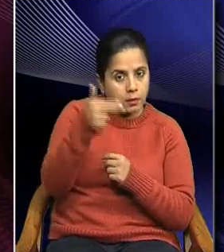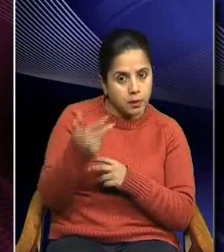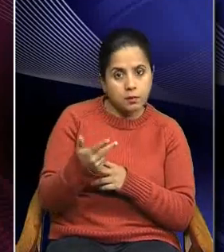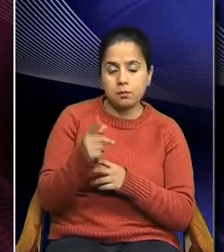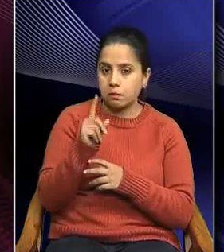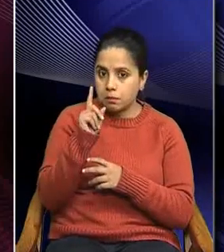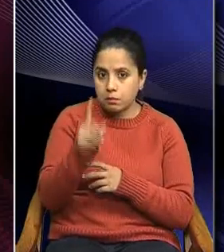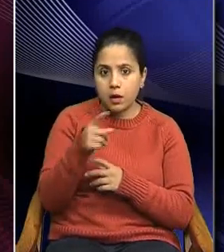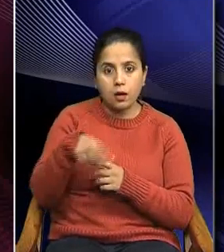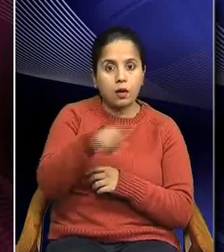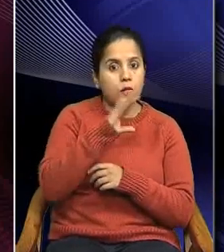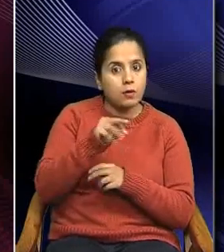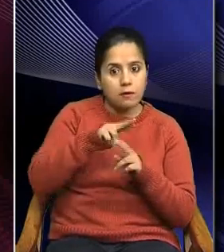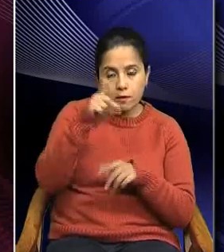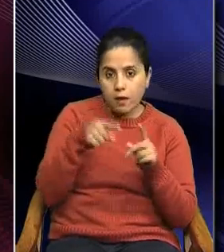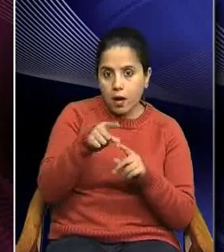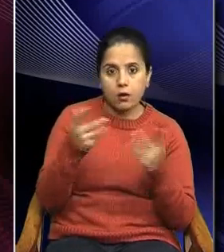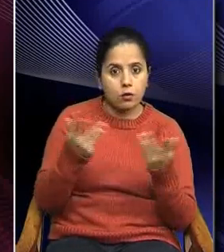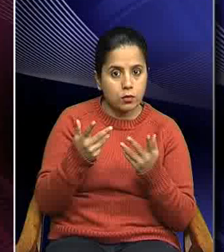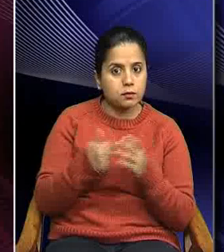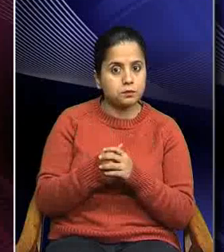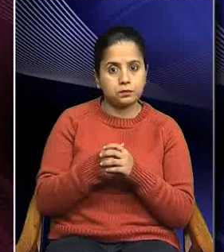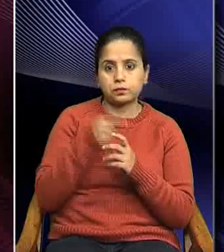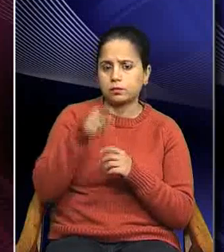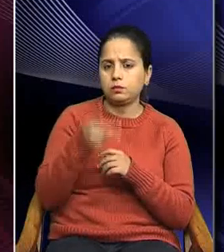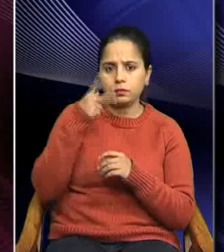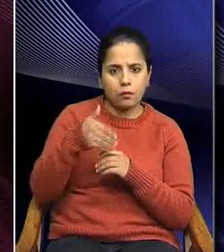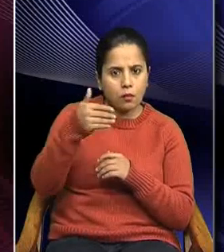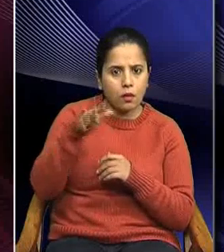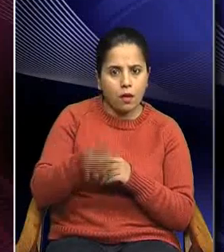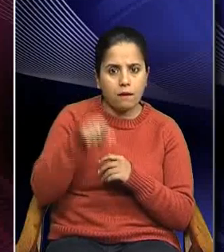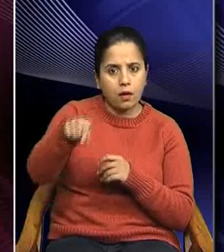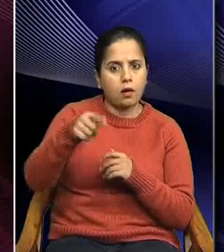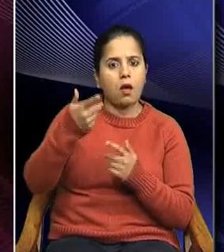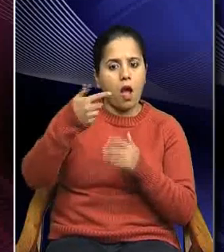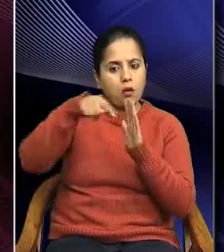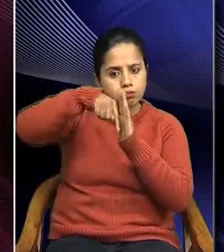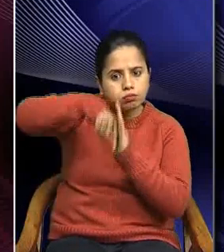But fact of the matter is that it keeps undergoing several